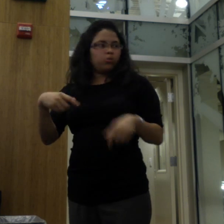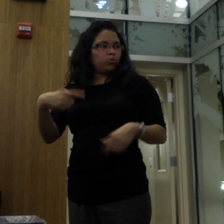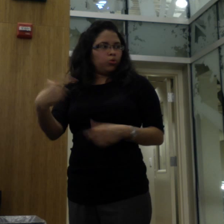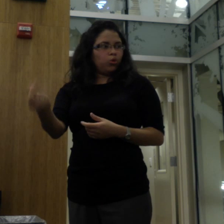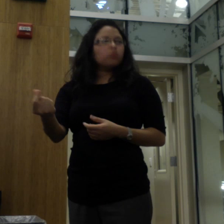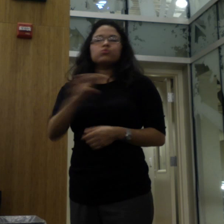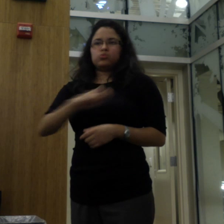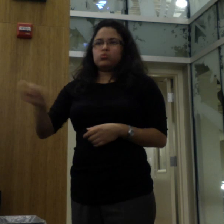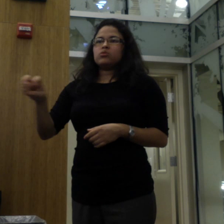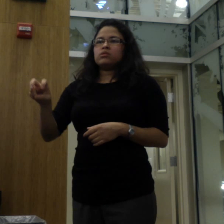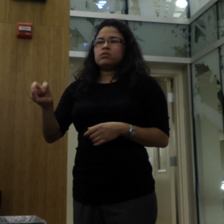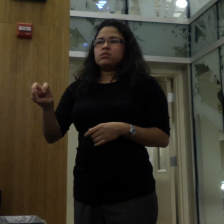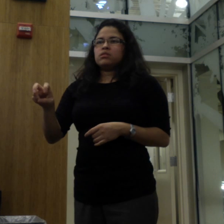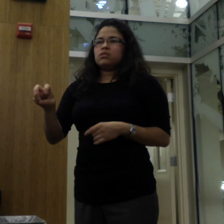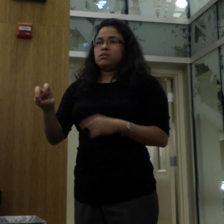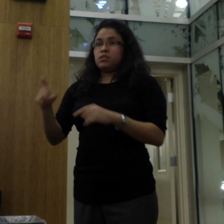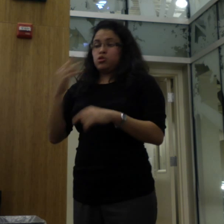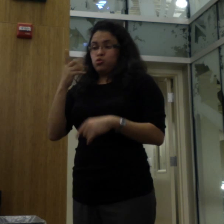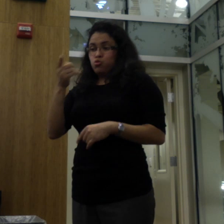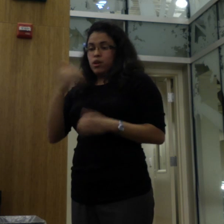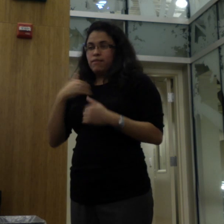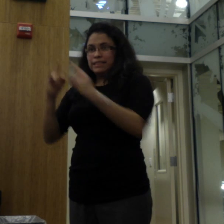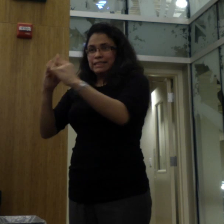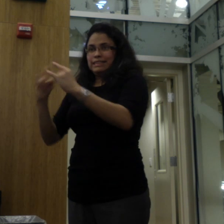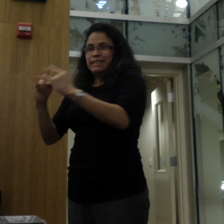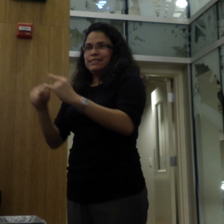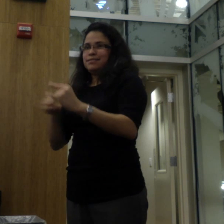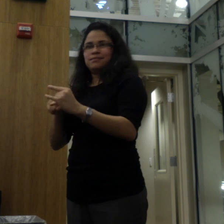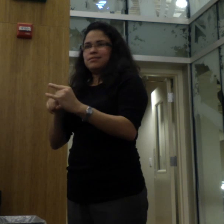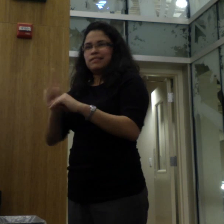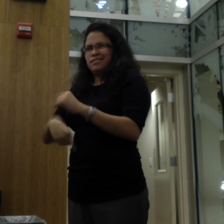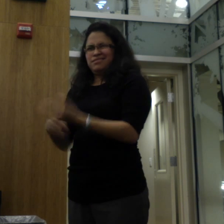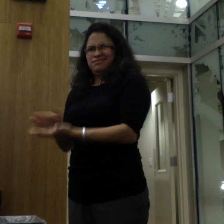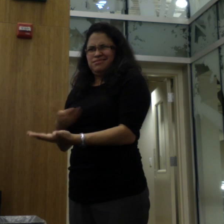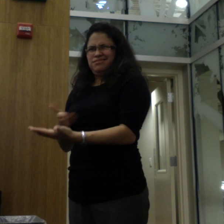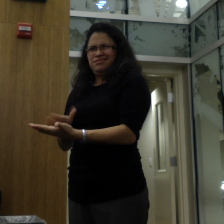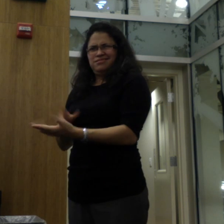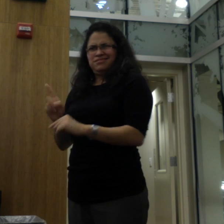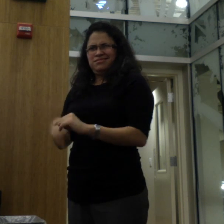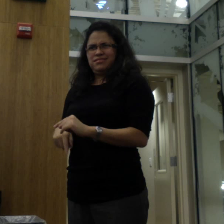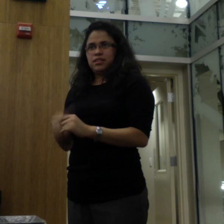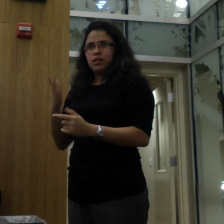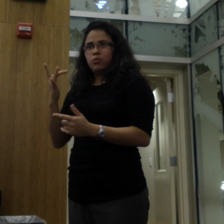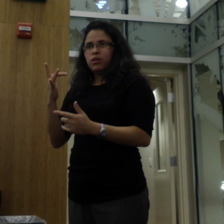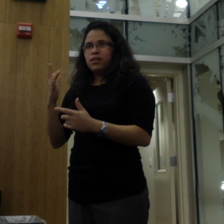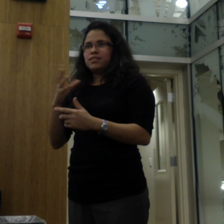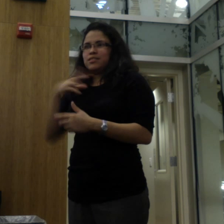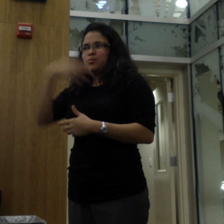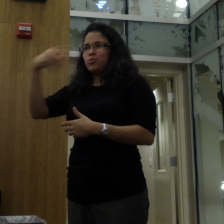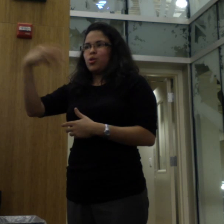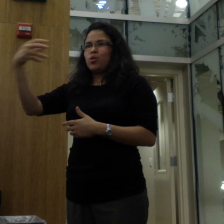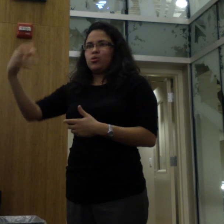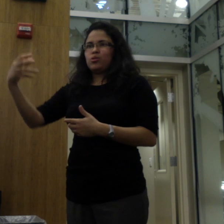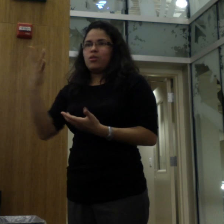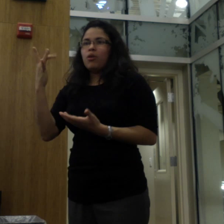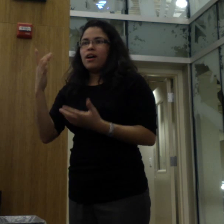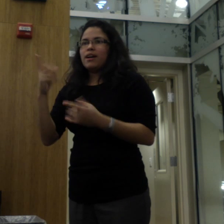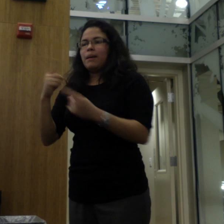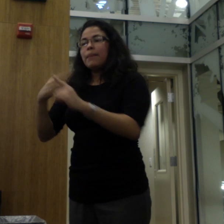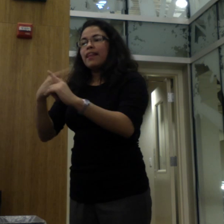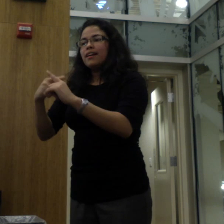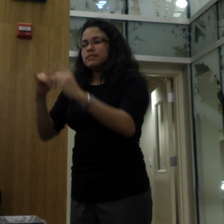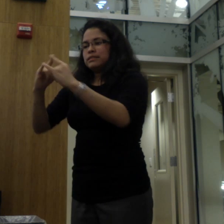don't cook inside your tent. It's too fumy, and that tent material is super flammable.